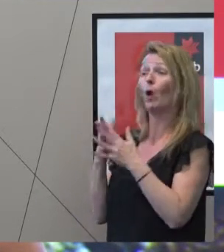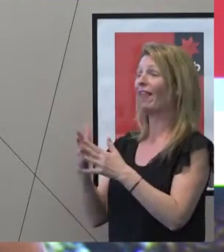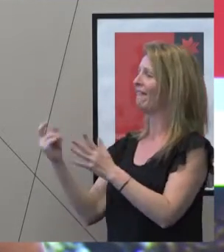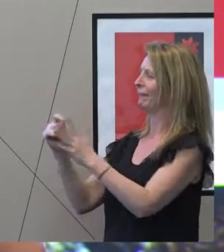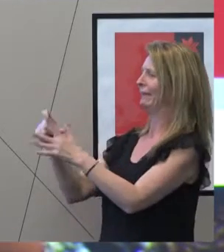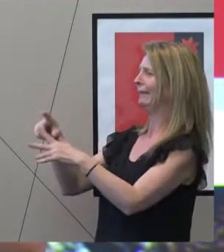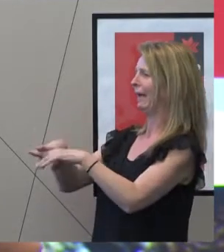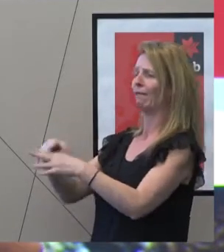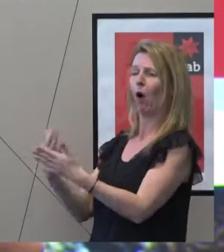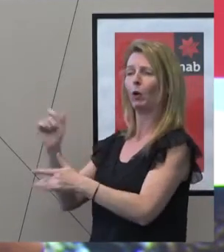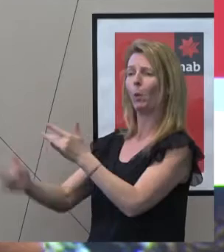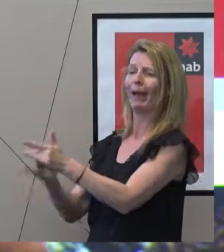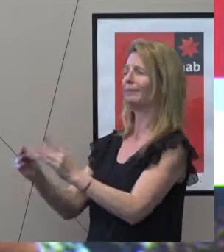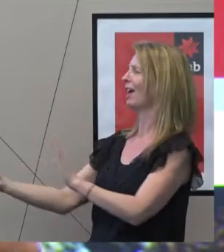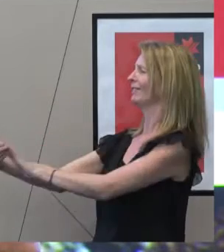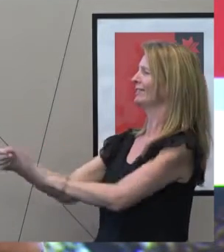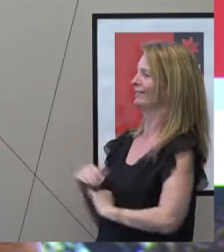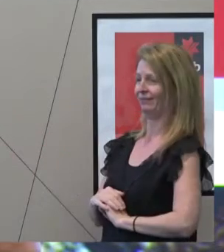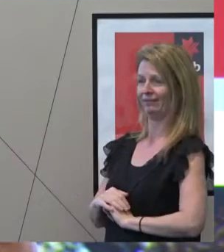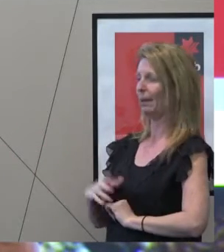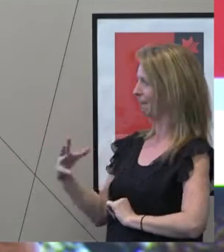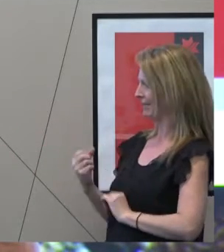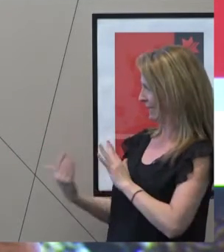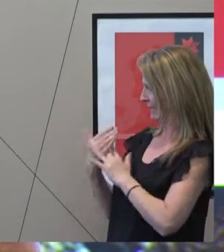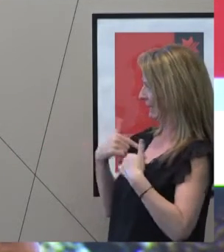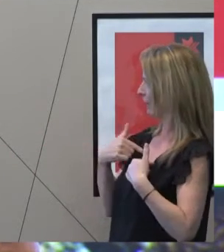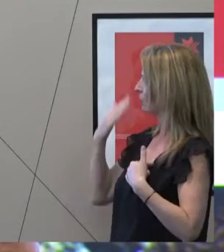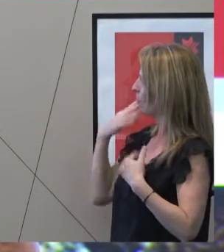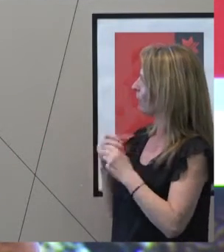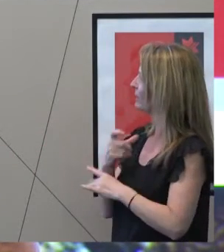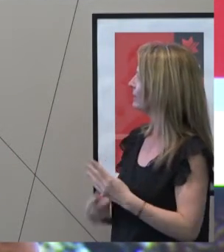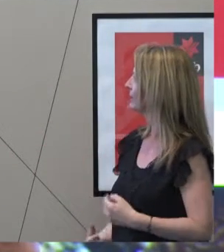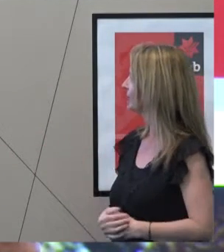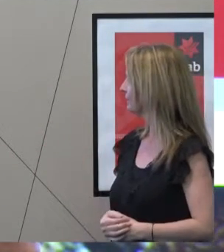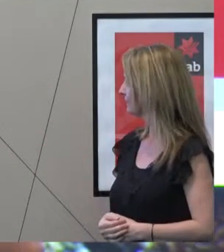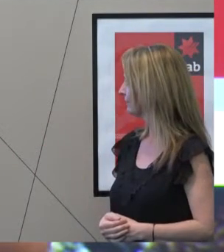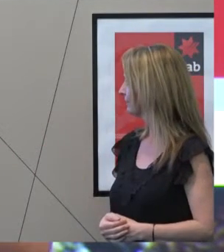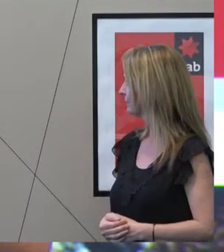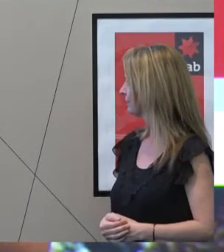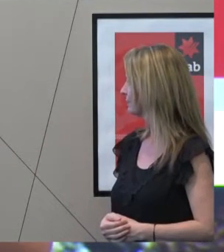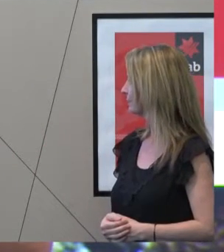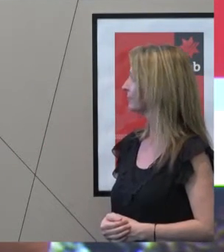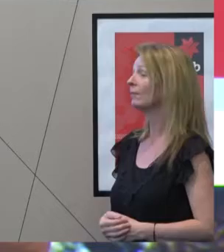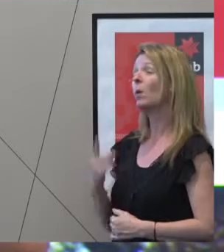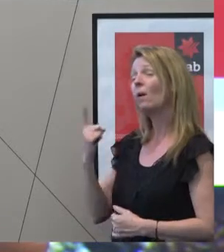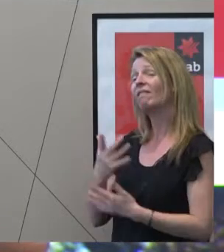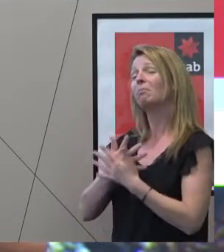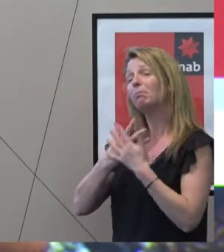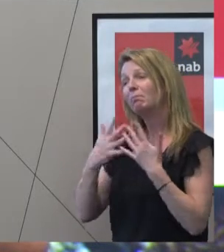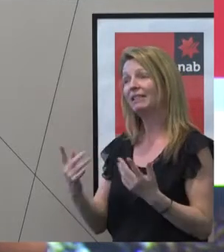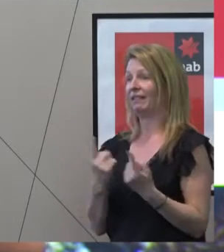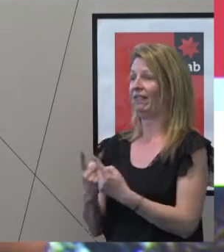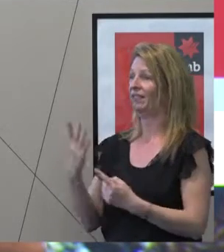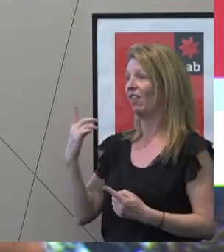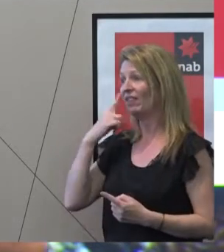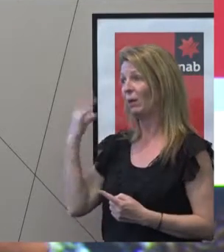PDF on your website. It's got to be accessible to women with disabilities. One of the biggest things I think we need to